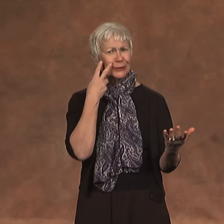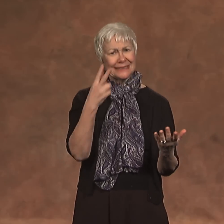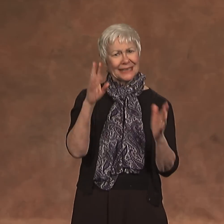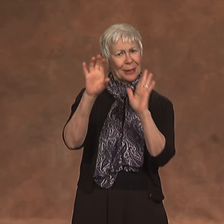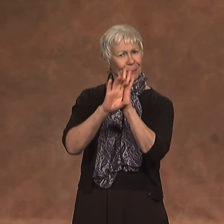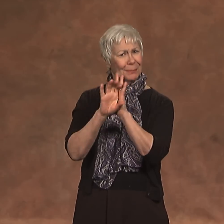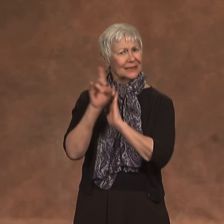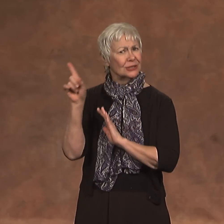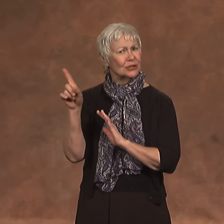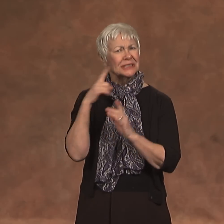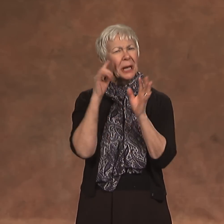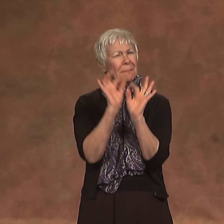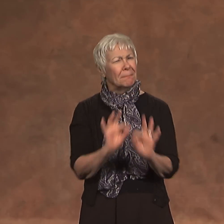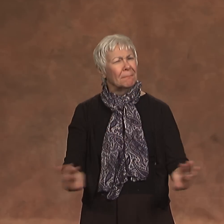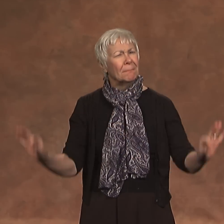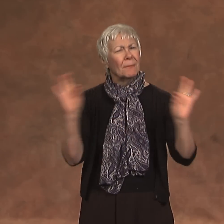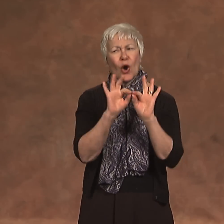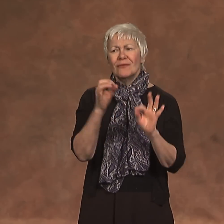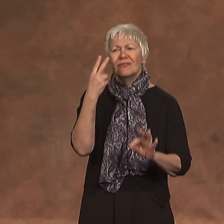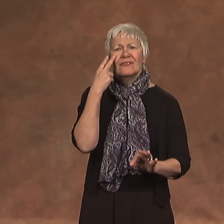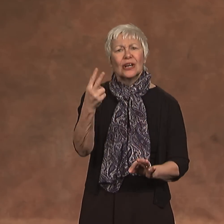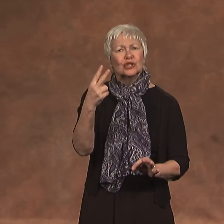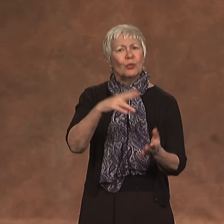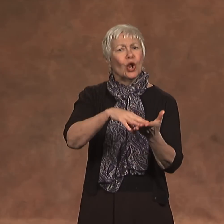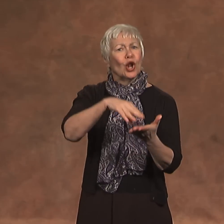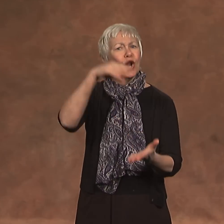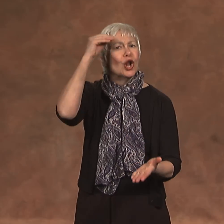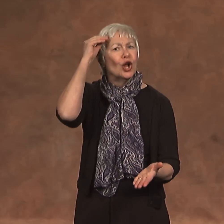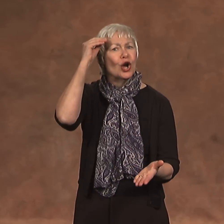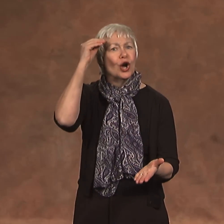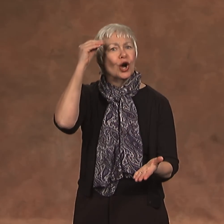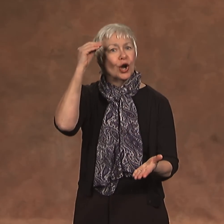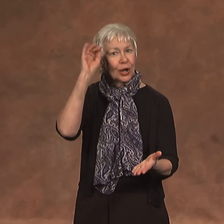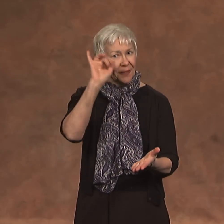This photo is a perfect example of the importance of visual learning.